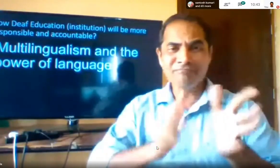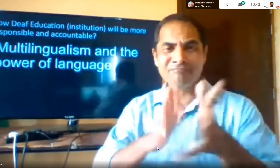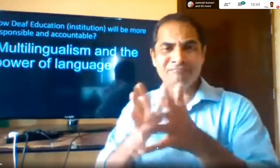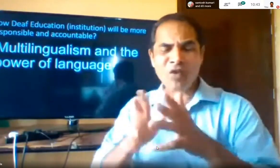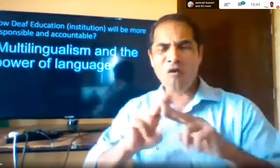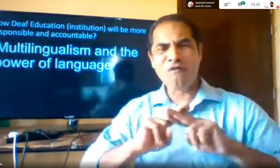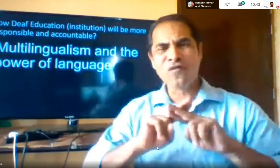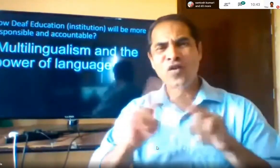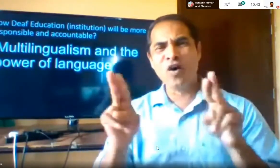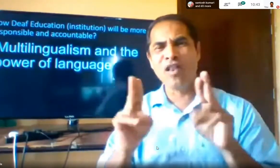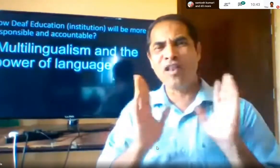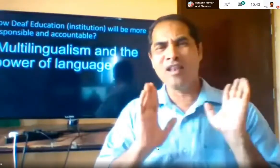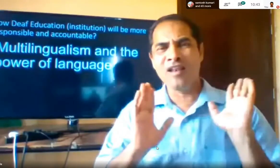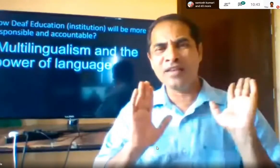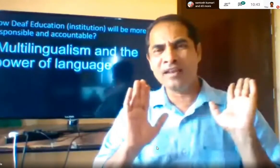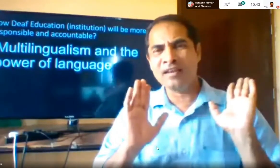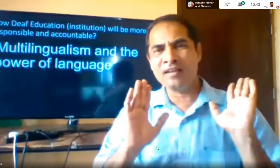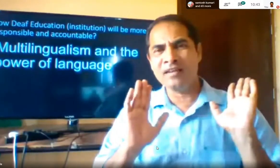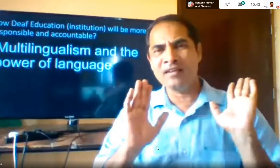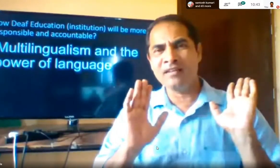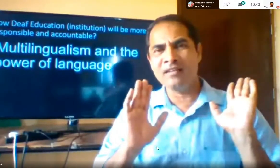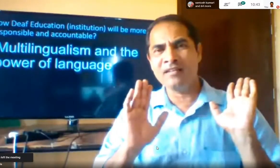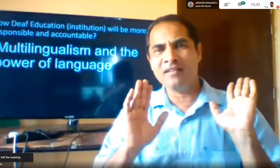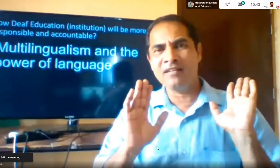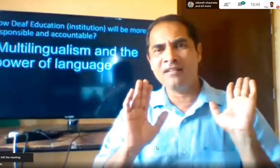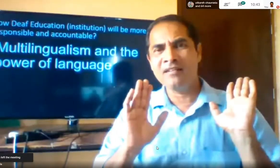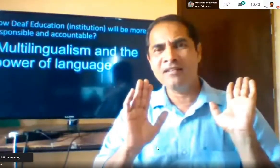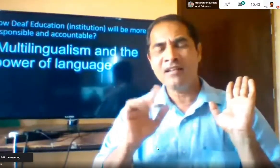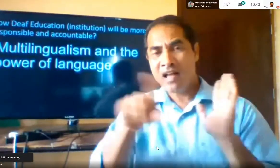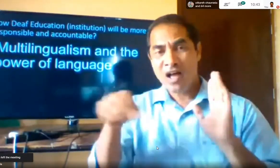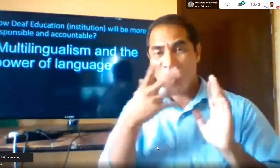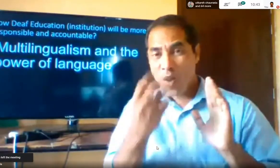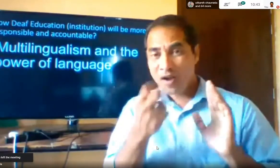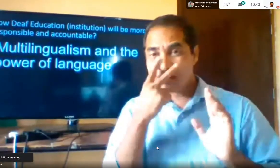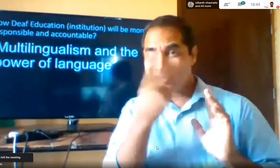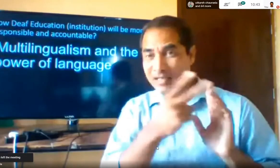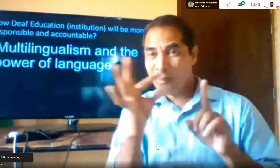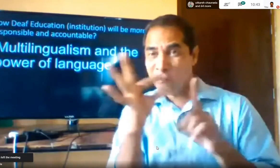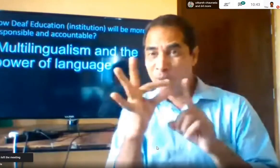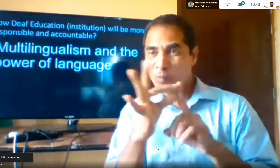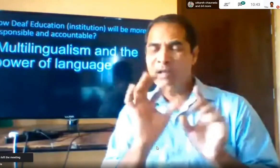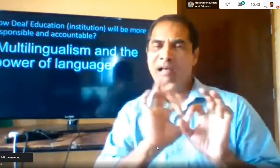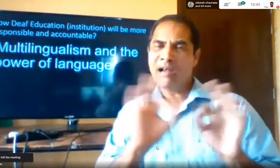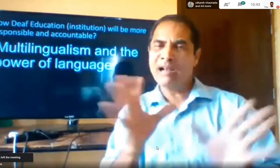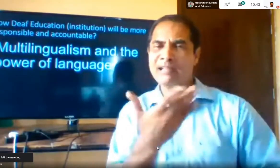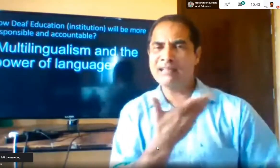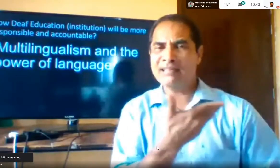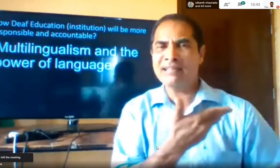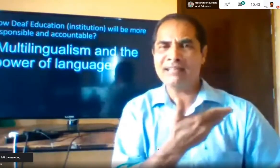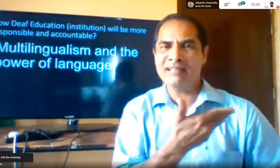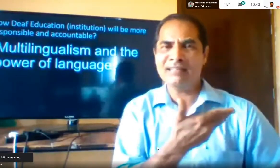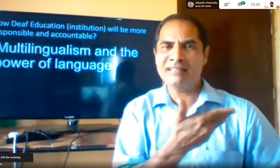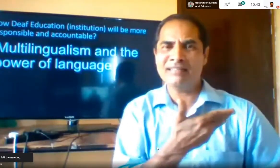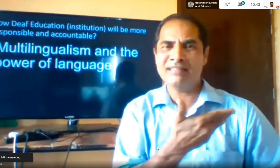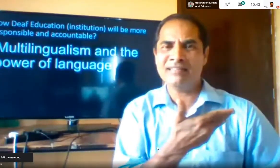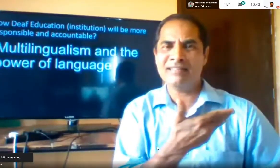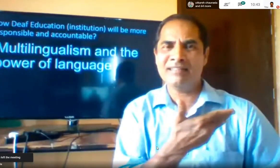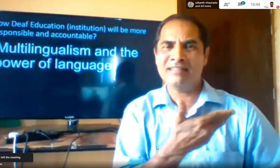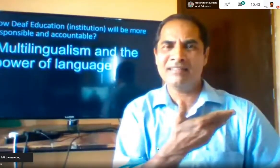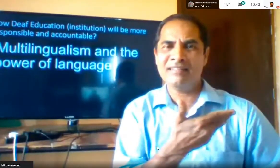they're playing, they're using sign language, everything is good there. If you want to see, you can just come